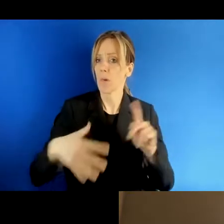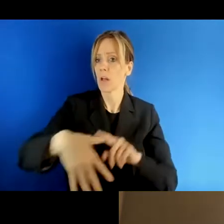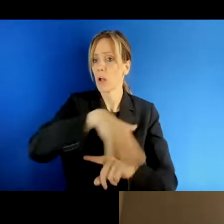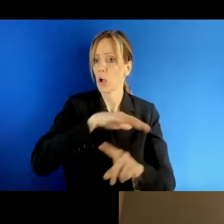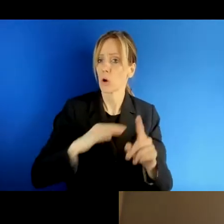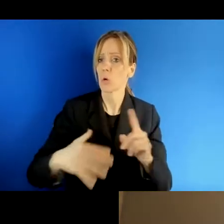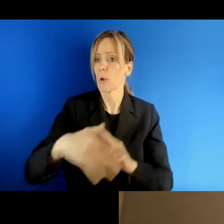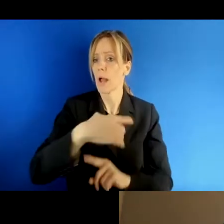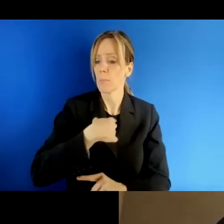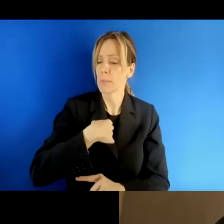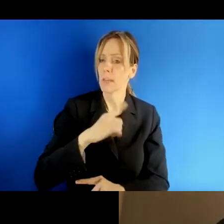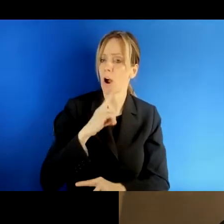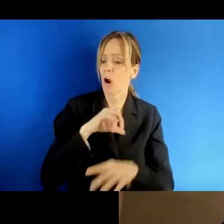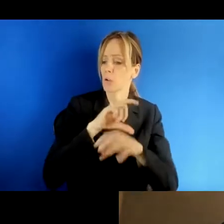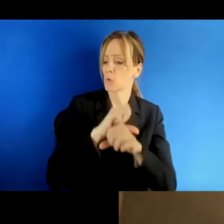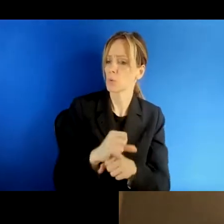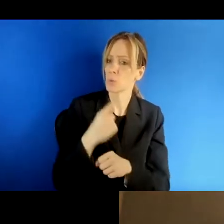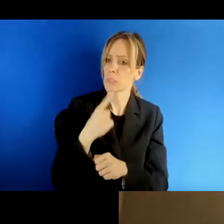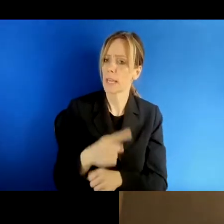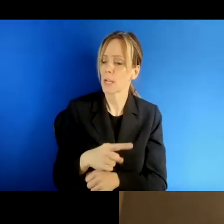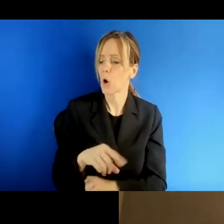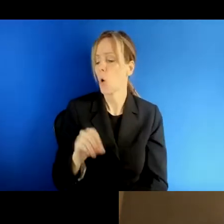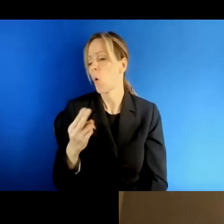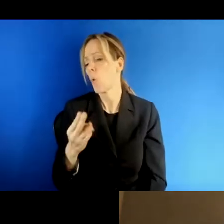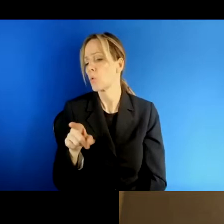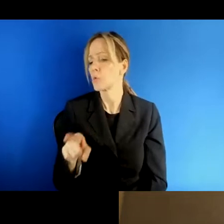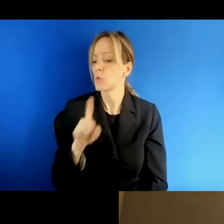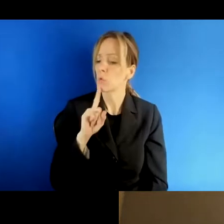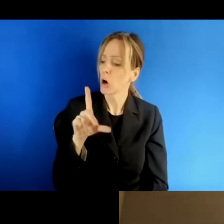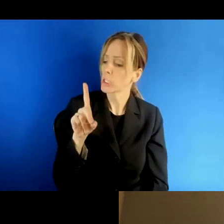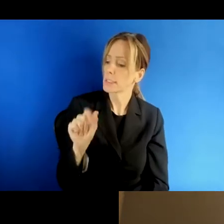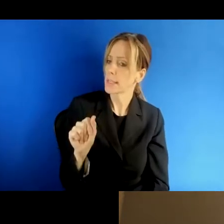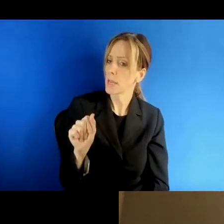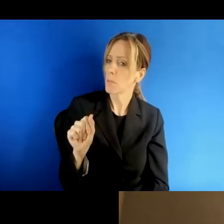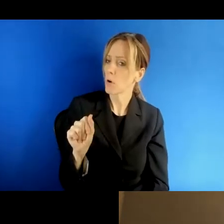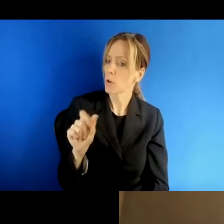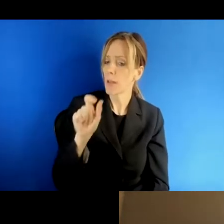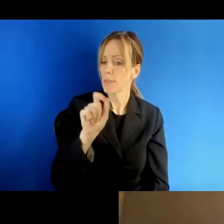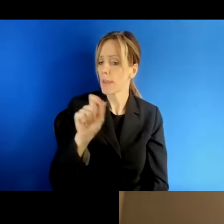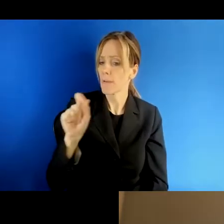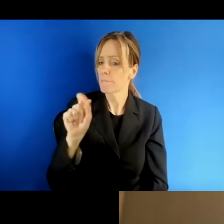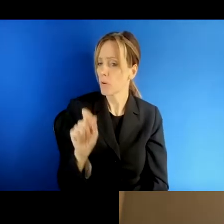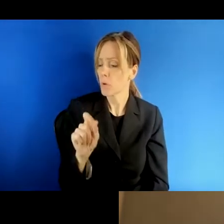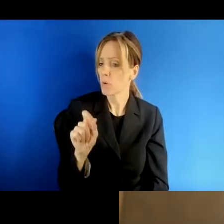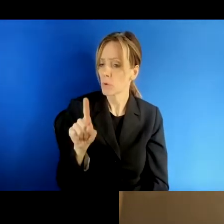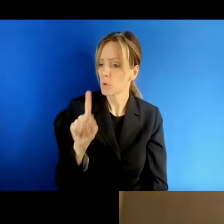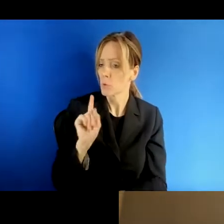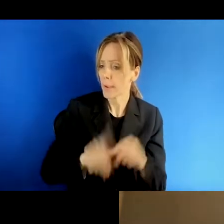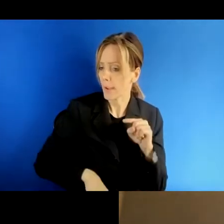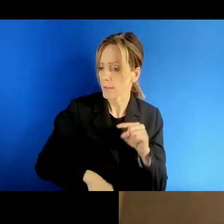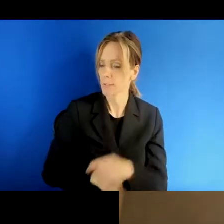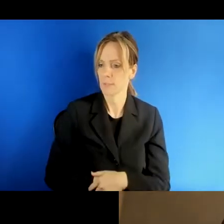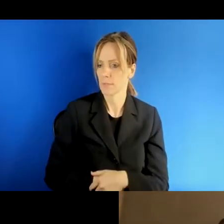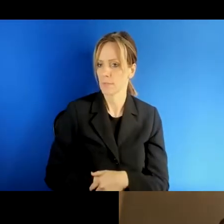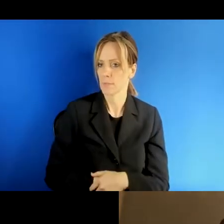us, oh, you are disabled, therefore you cannot like, you